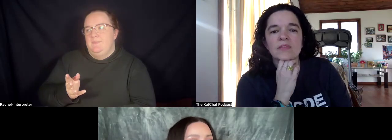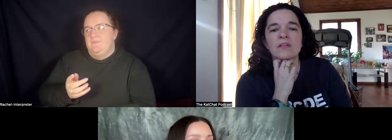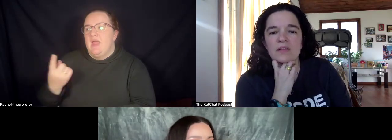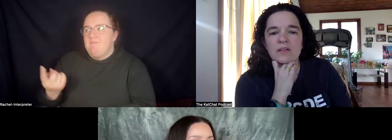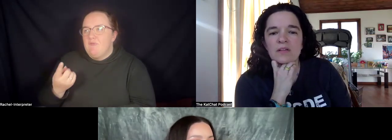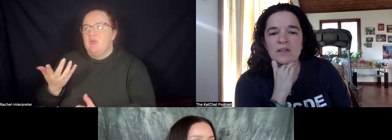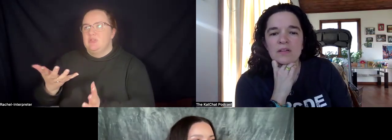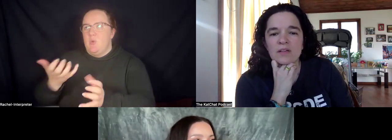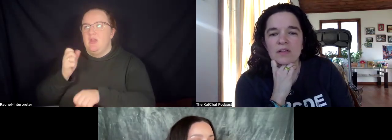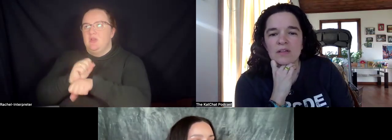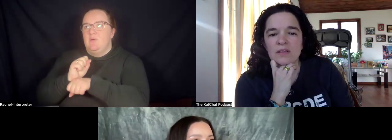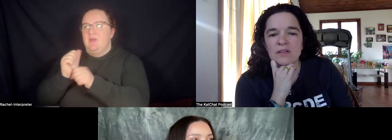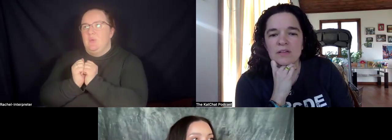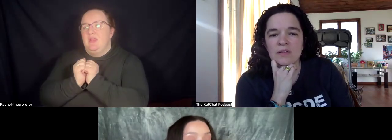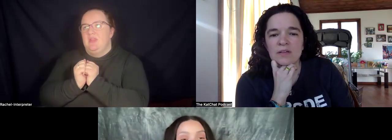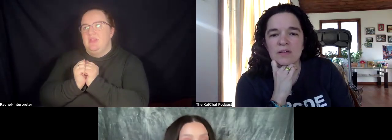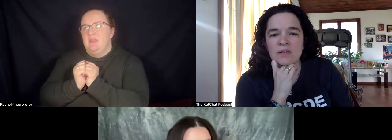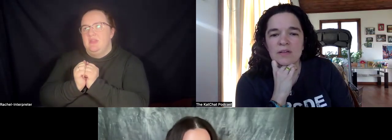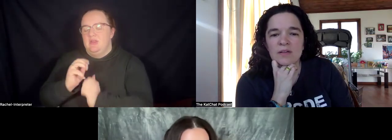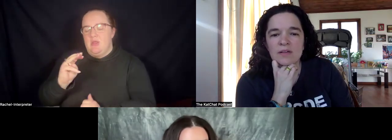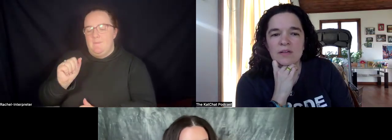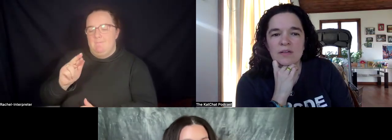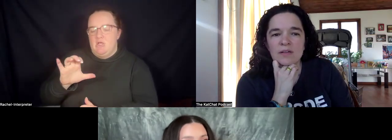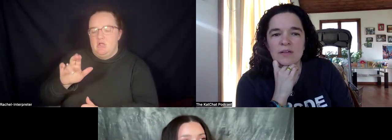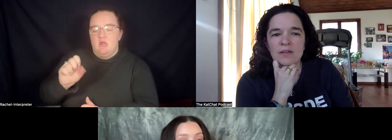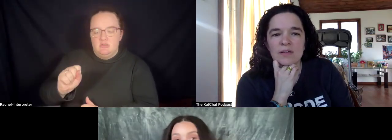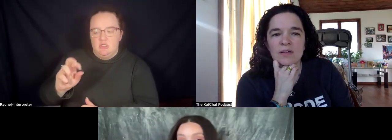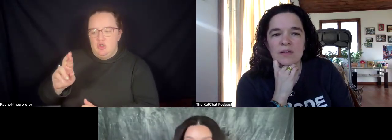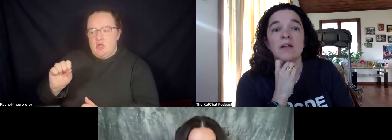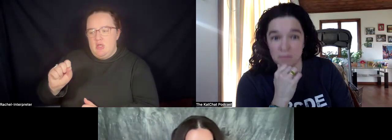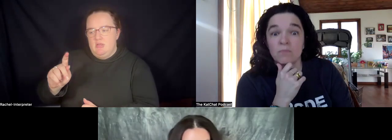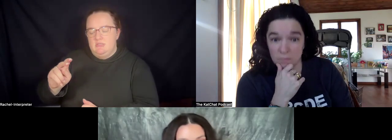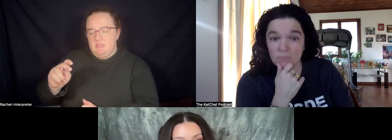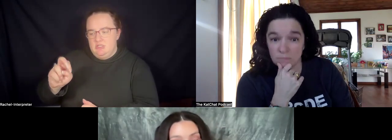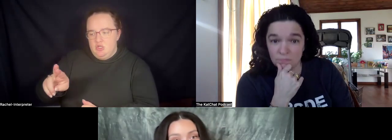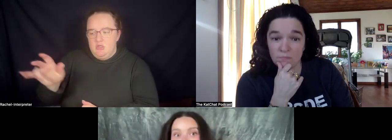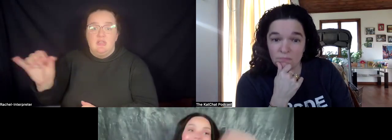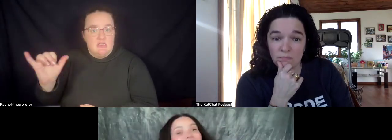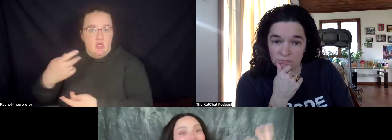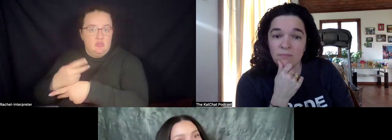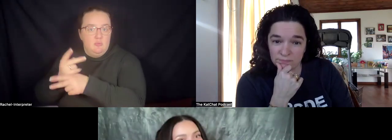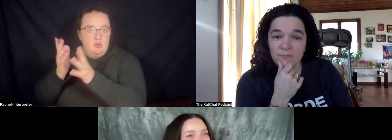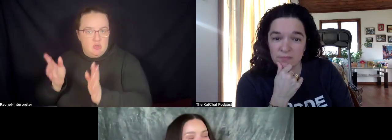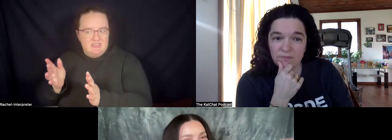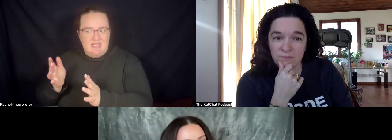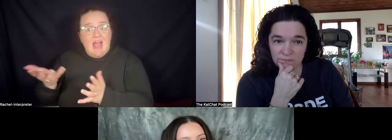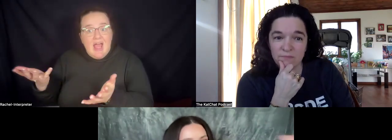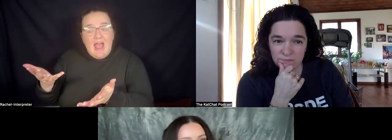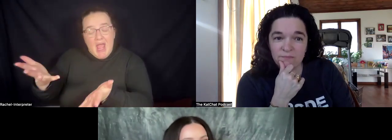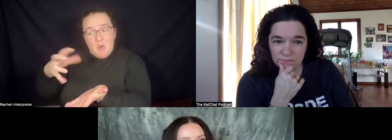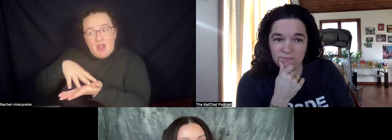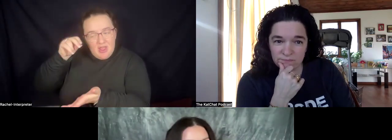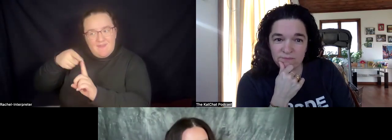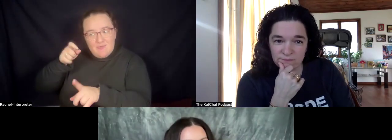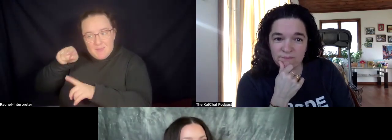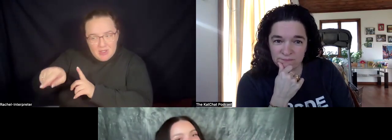I'd love to work with Marcus Rosner because he's also a producer. So I'm like, I need to learn. I want to like whatever